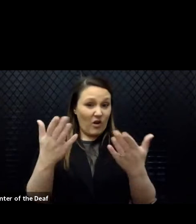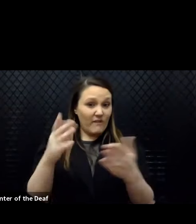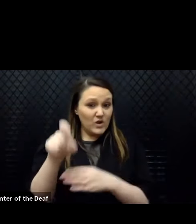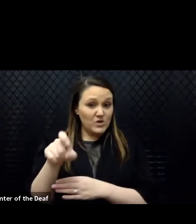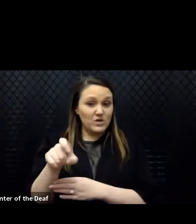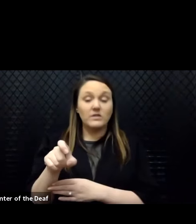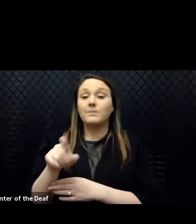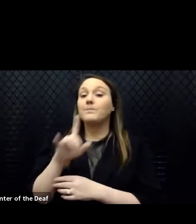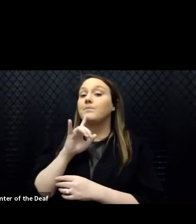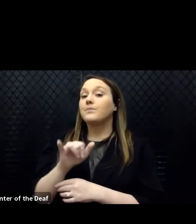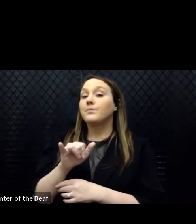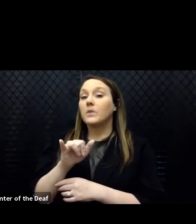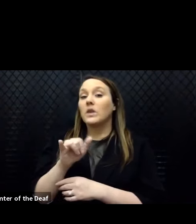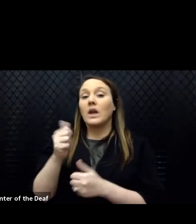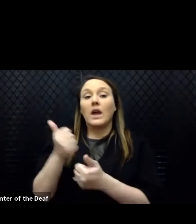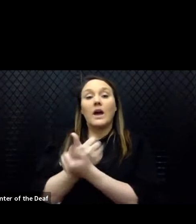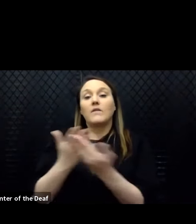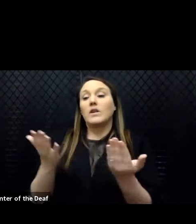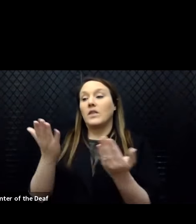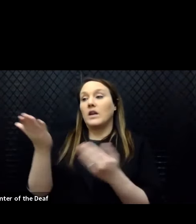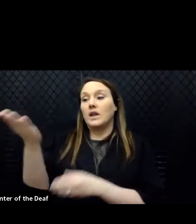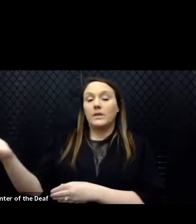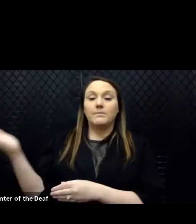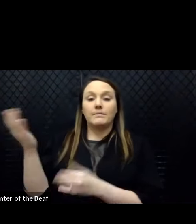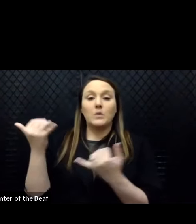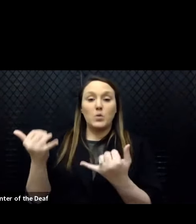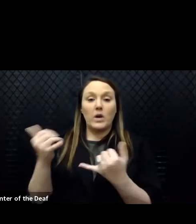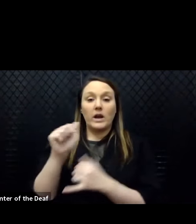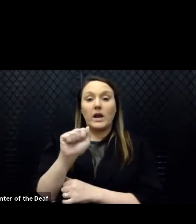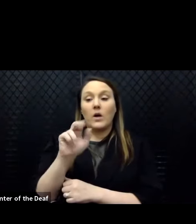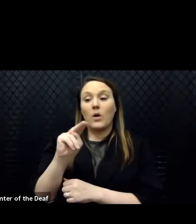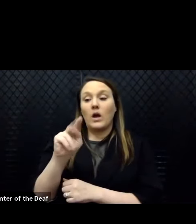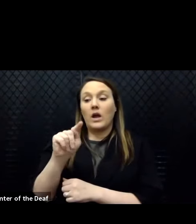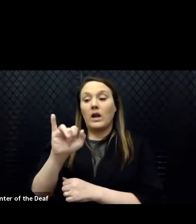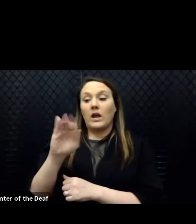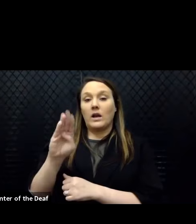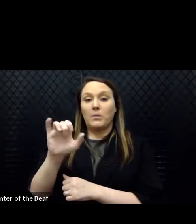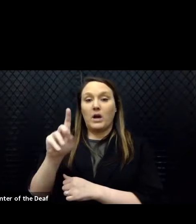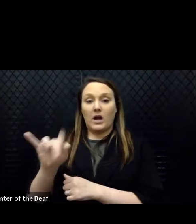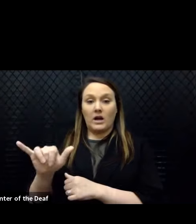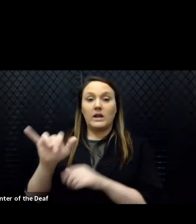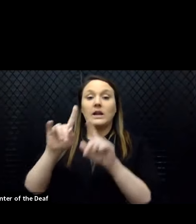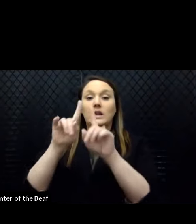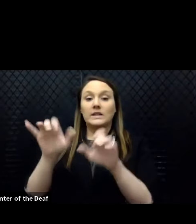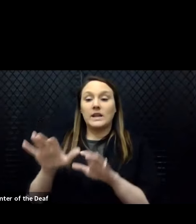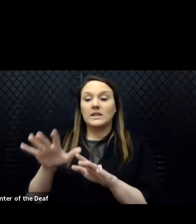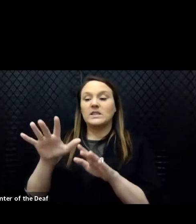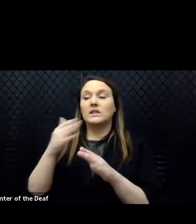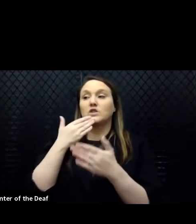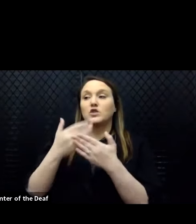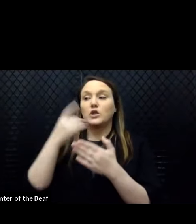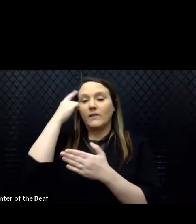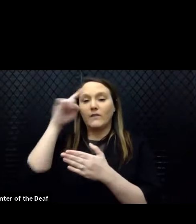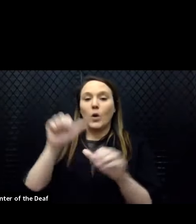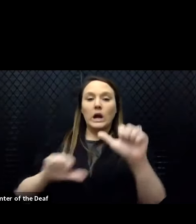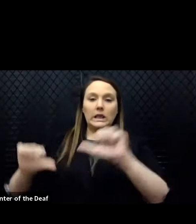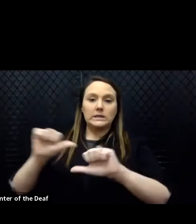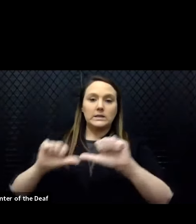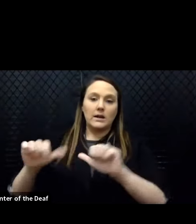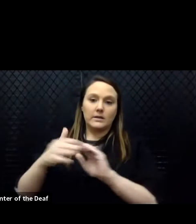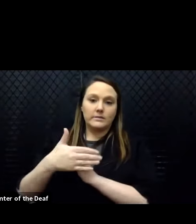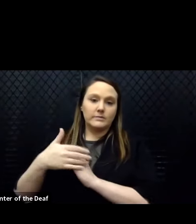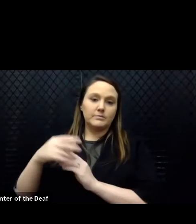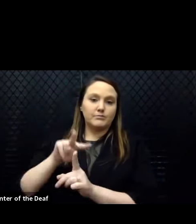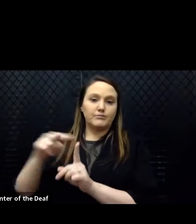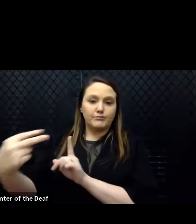everything that that's out there right now says that the antibody testing is good for the scientific side. So giving us an idea of disease burden